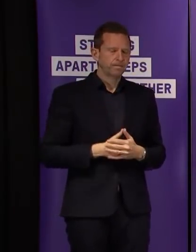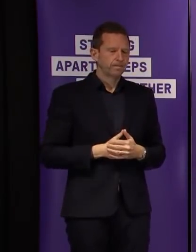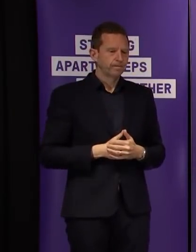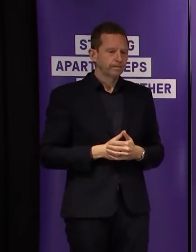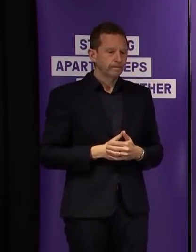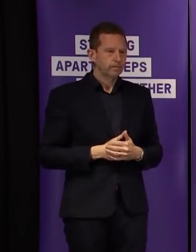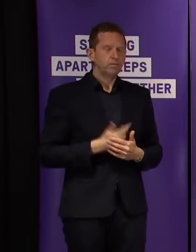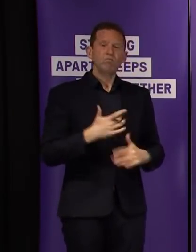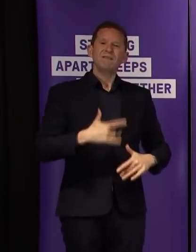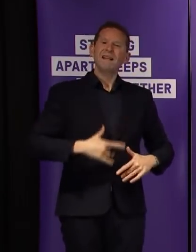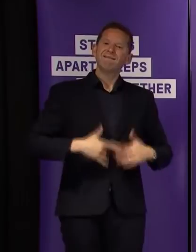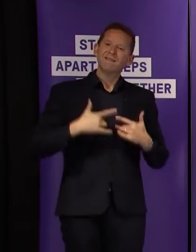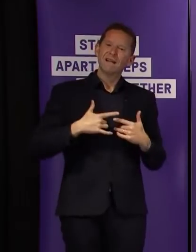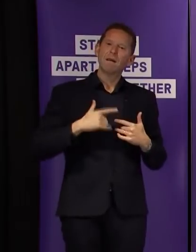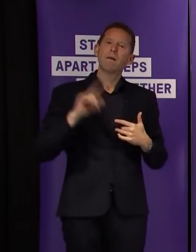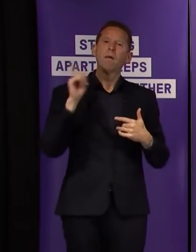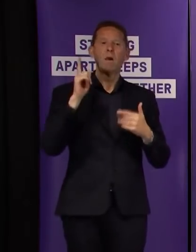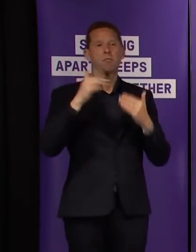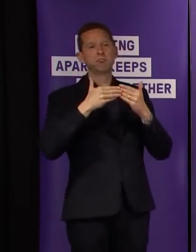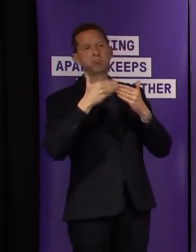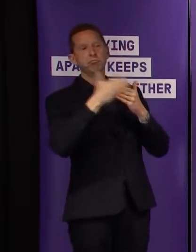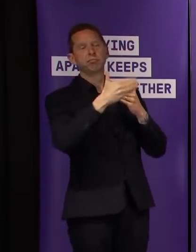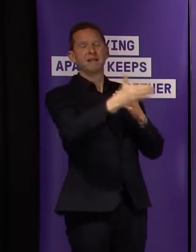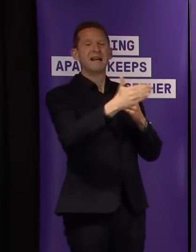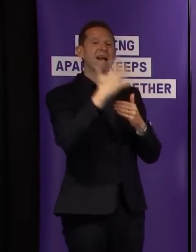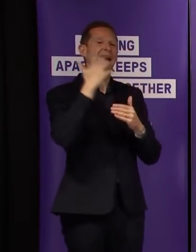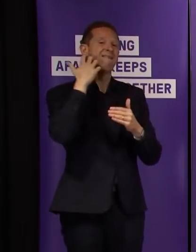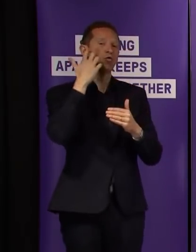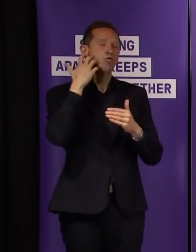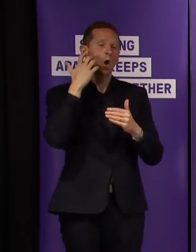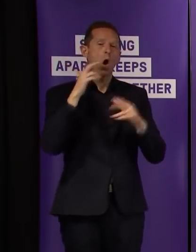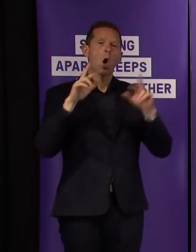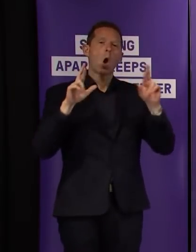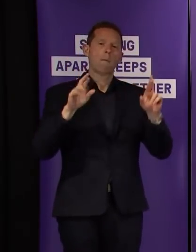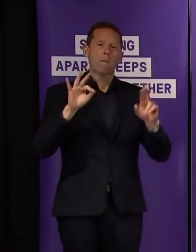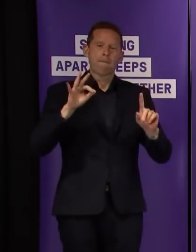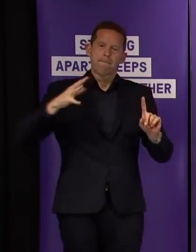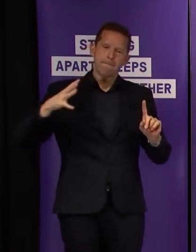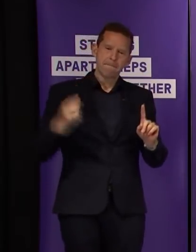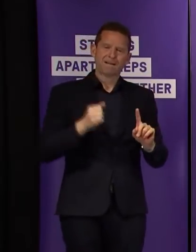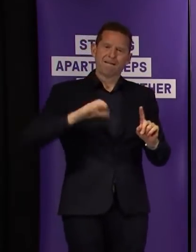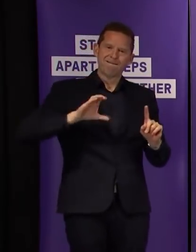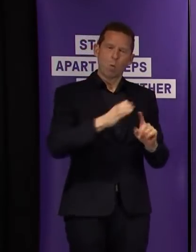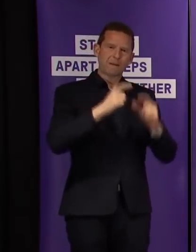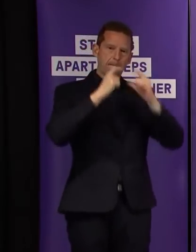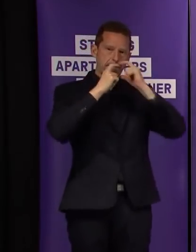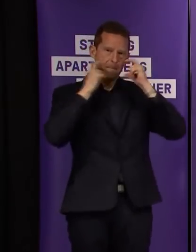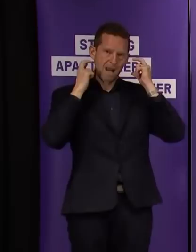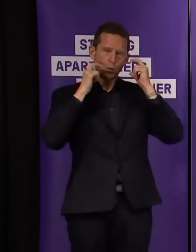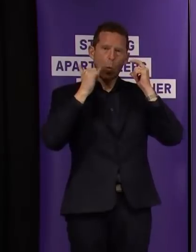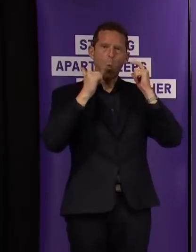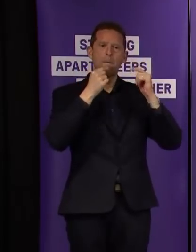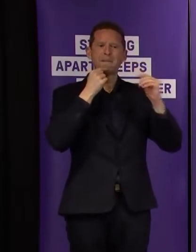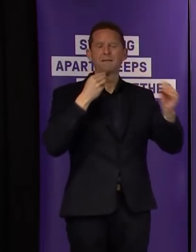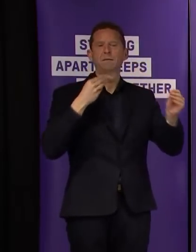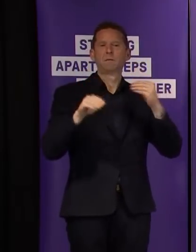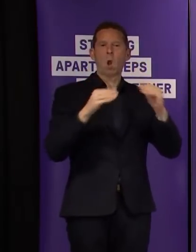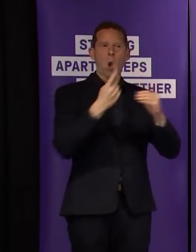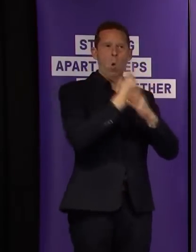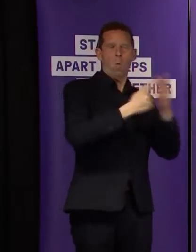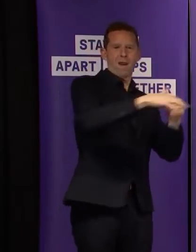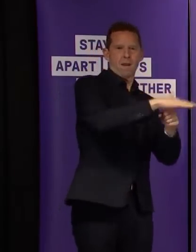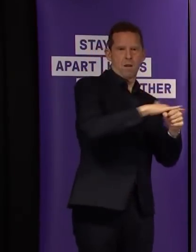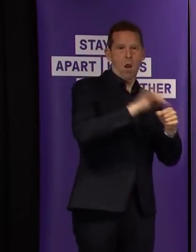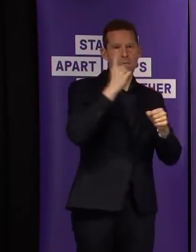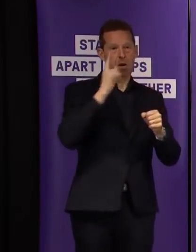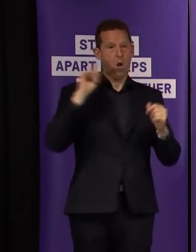There is a likelihood that at a point in the future, we don't need to have compulsory masks, or we alter the settings in which you need to use them. But I've got to